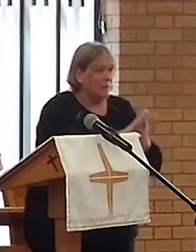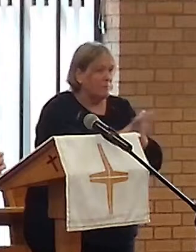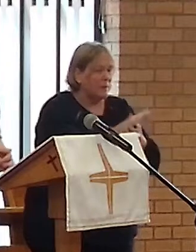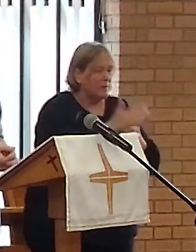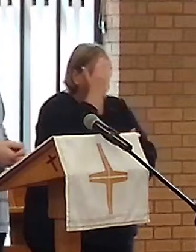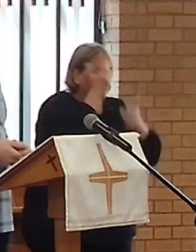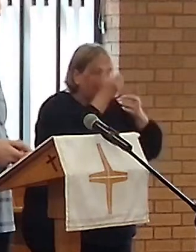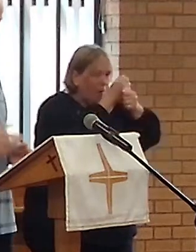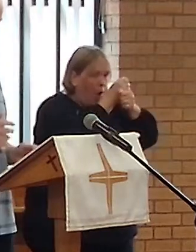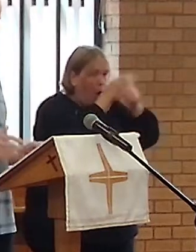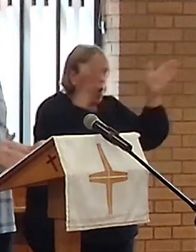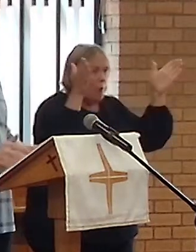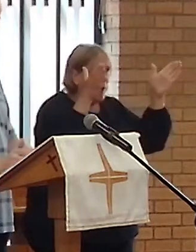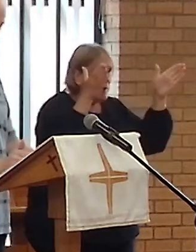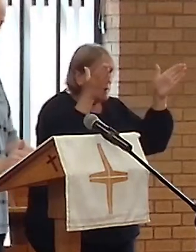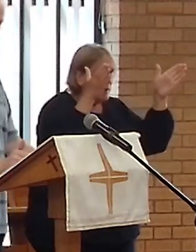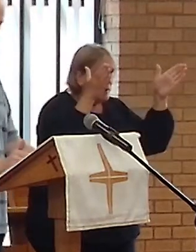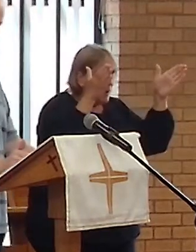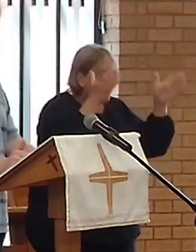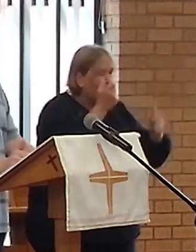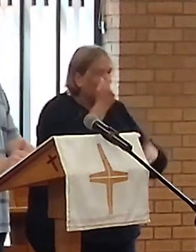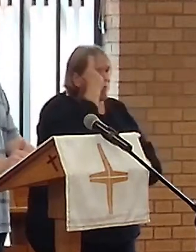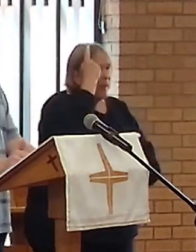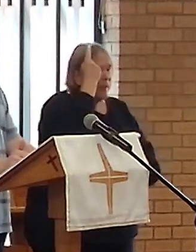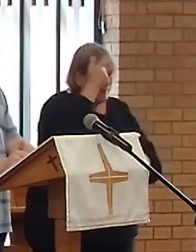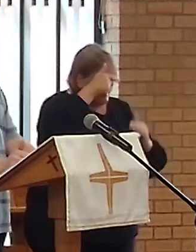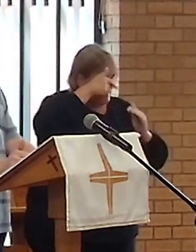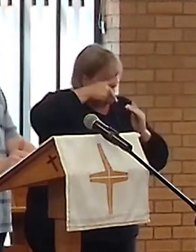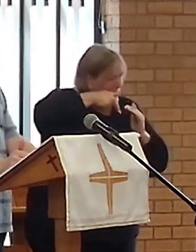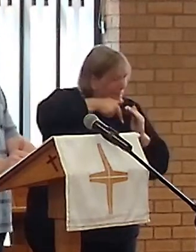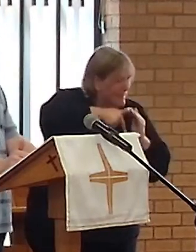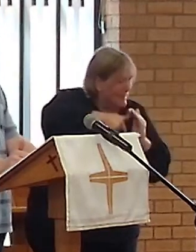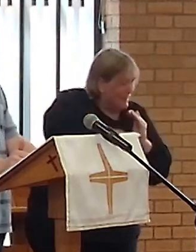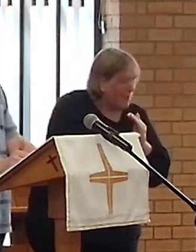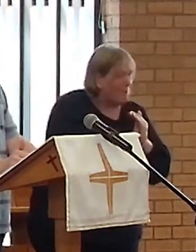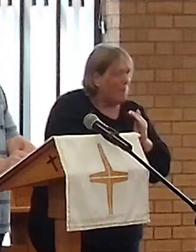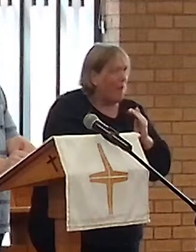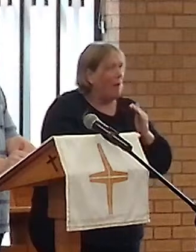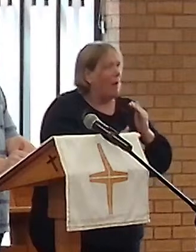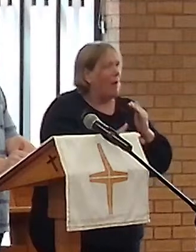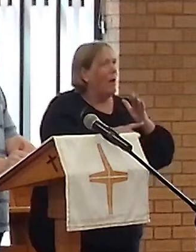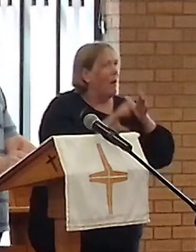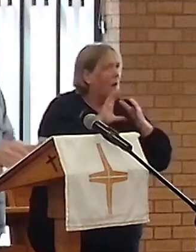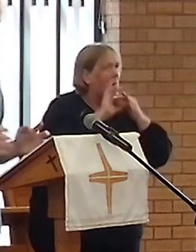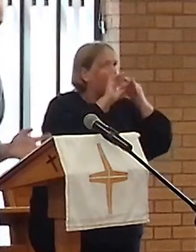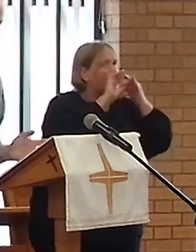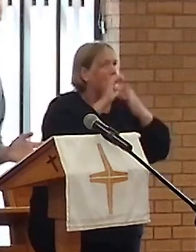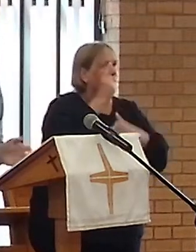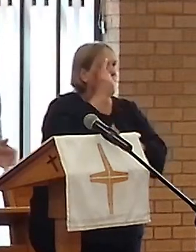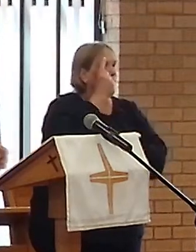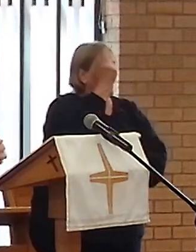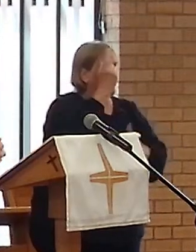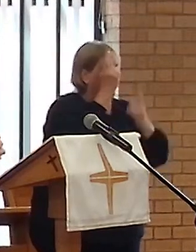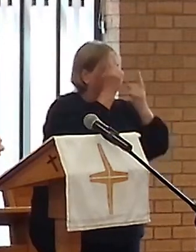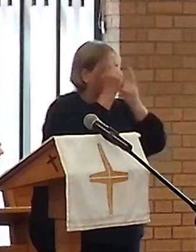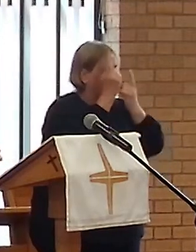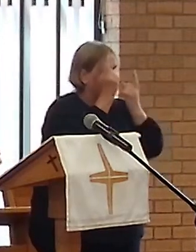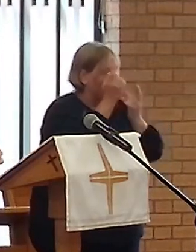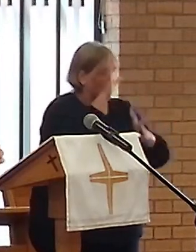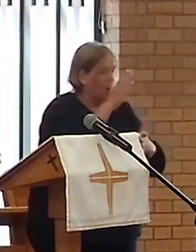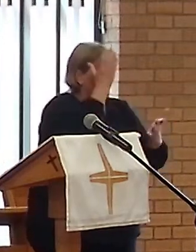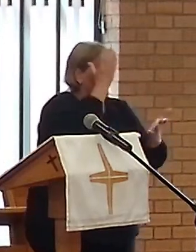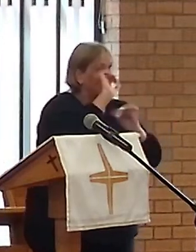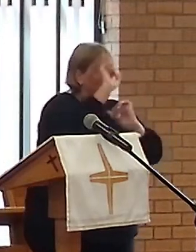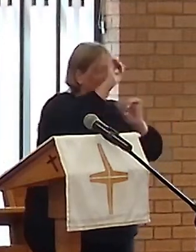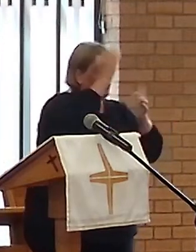letter, and in its companion piece to the Colossians, so that we can grasp truth at a deeper and